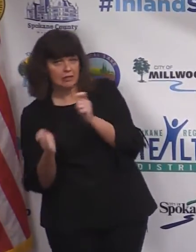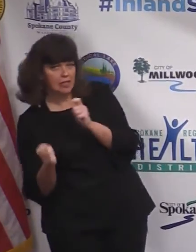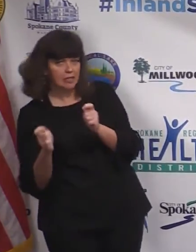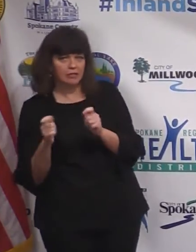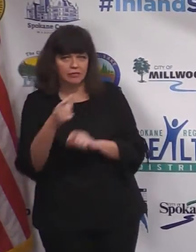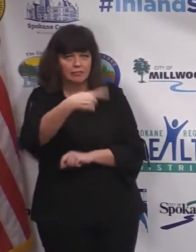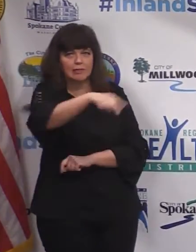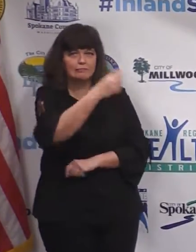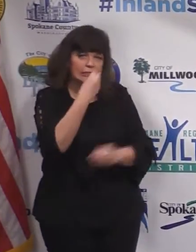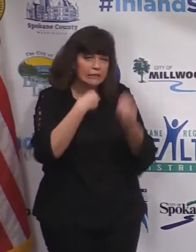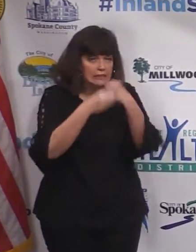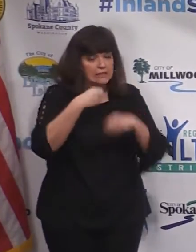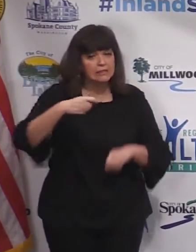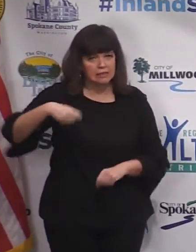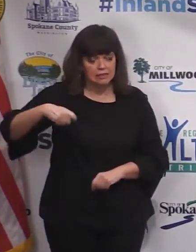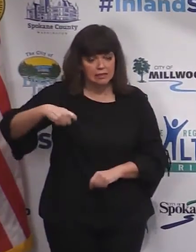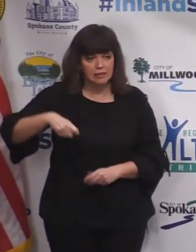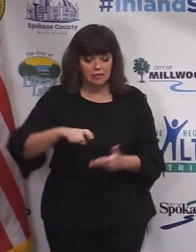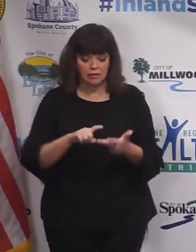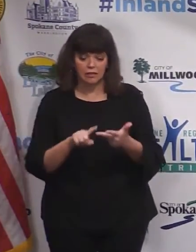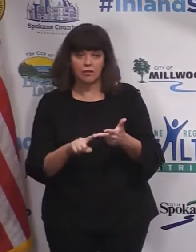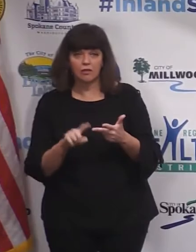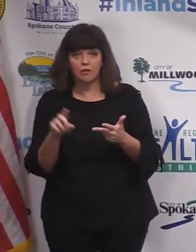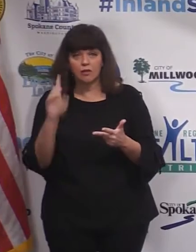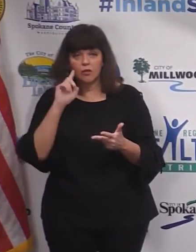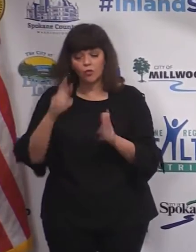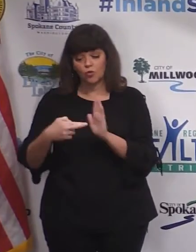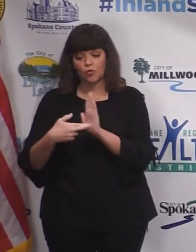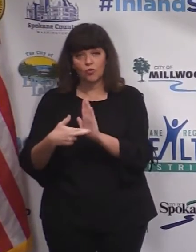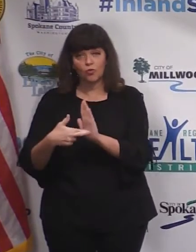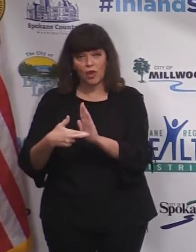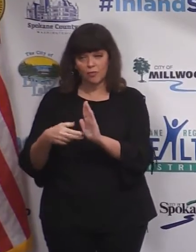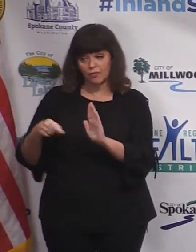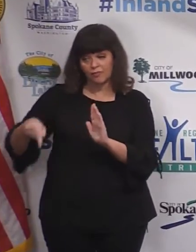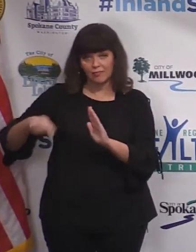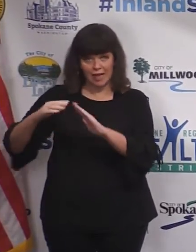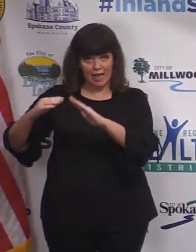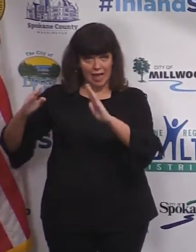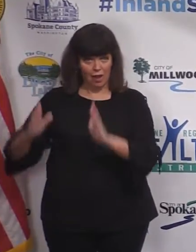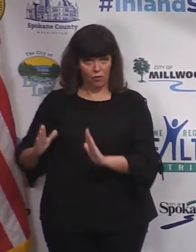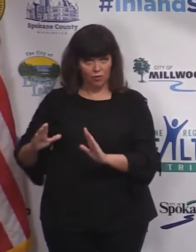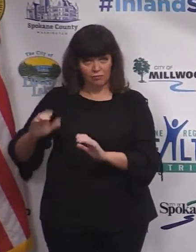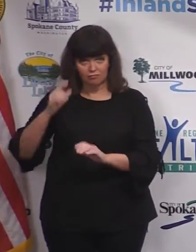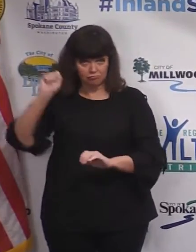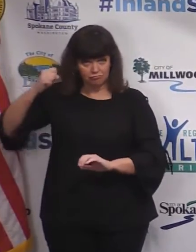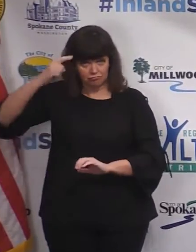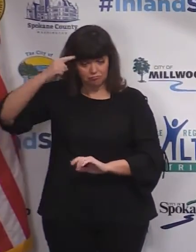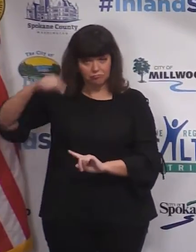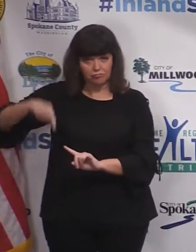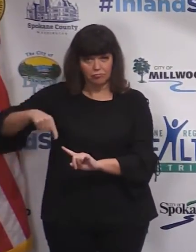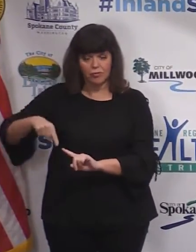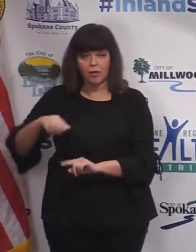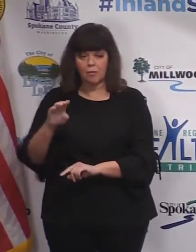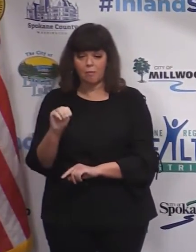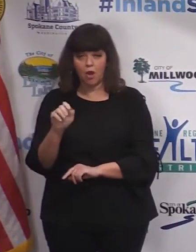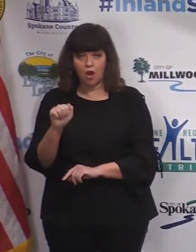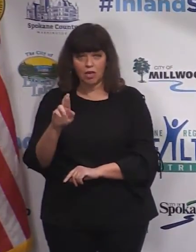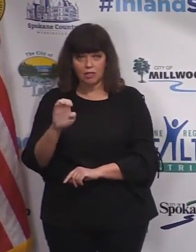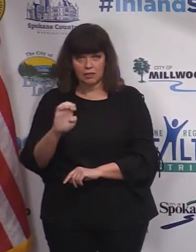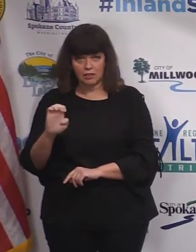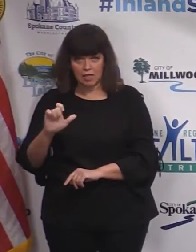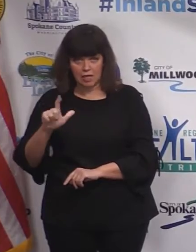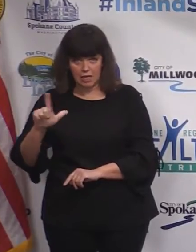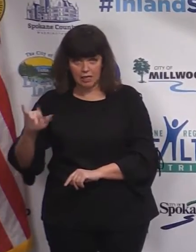by Representative Marcus Riccelli, who will share information on the recently developed Food Access Map, summer meal programs for families, and assistance